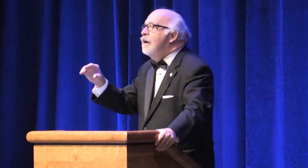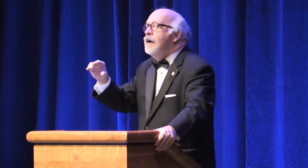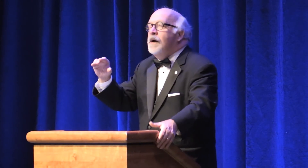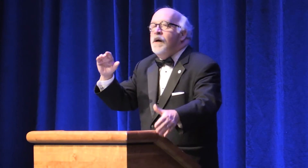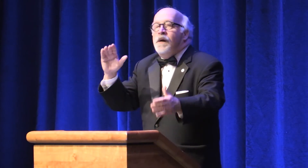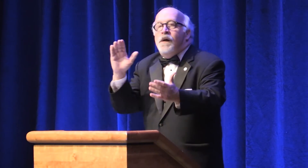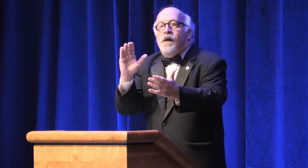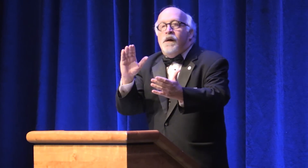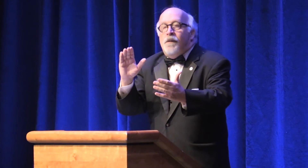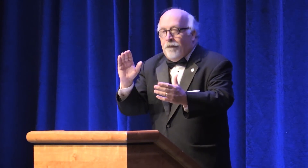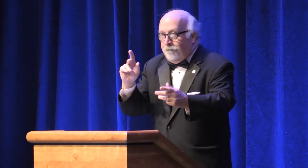meal.